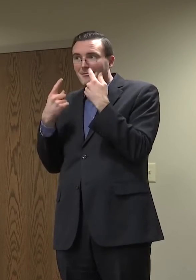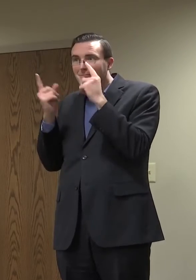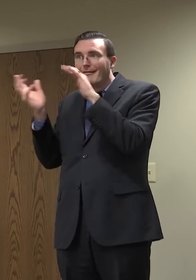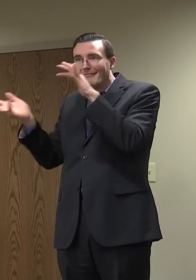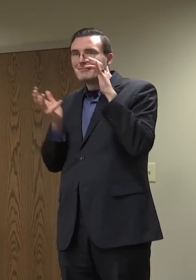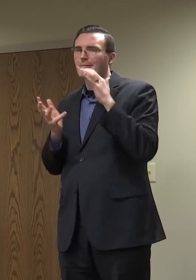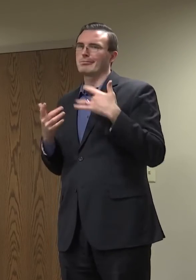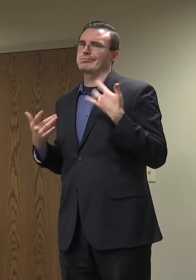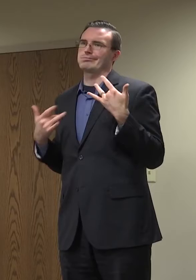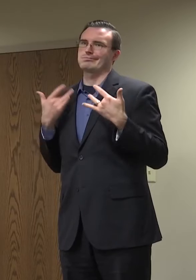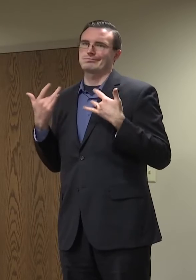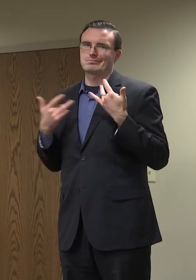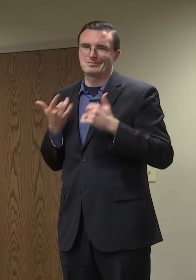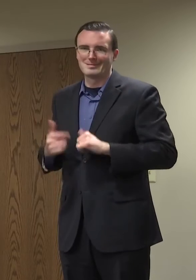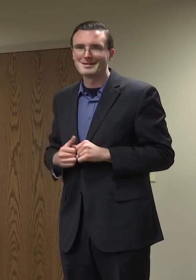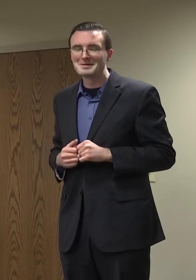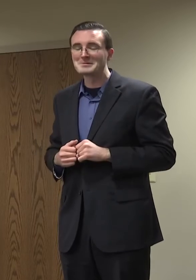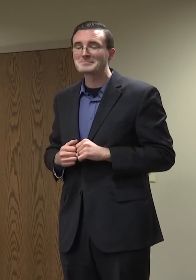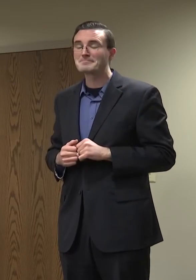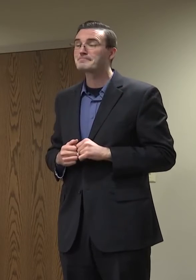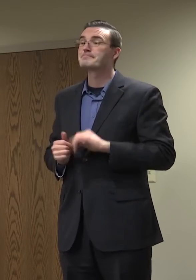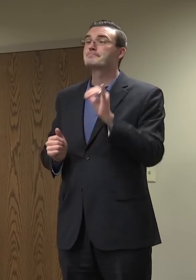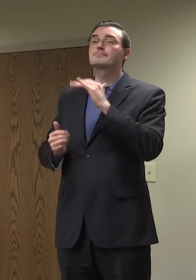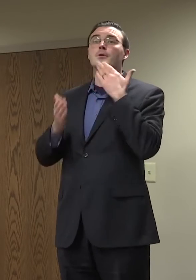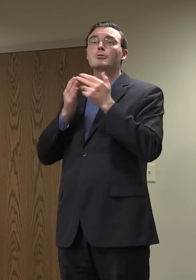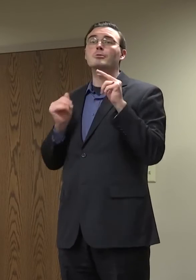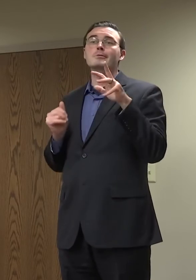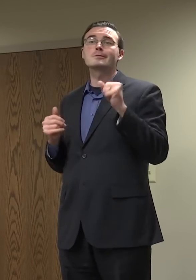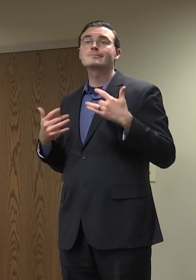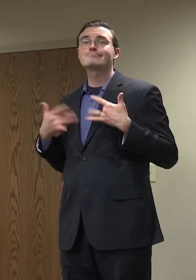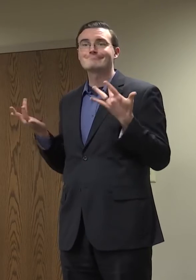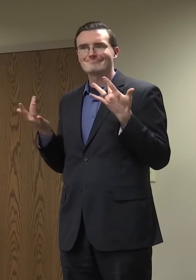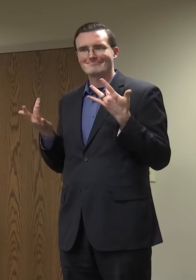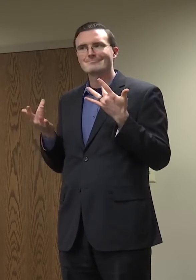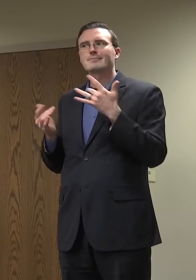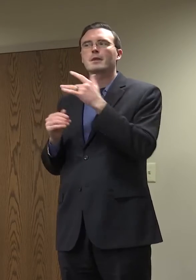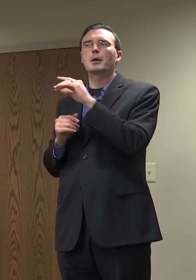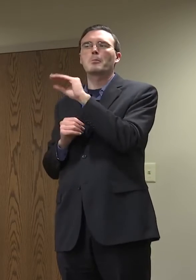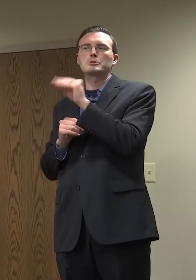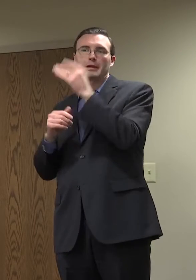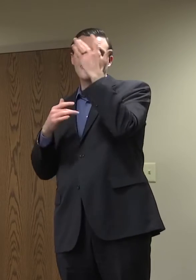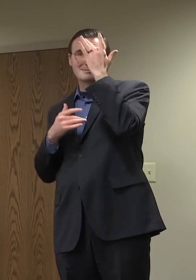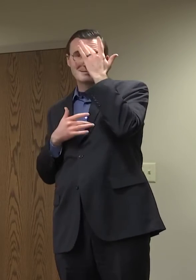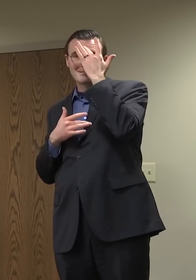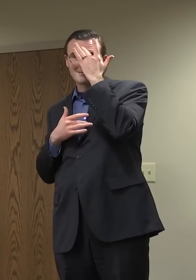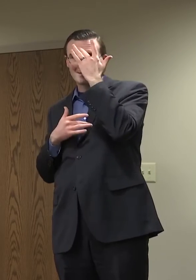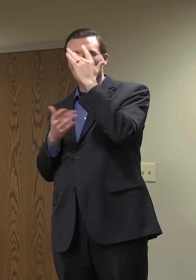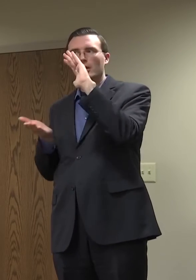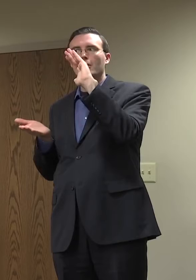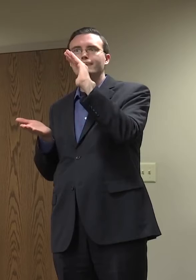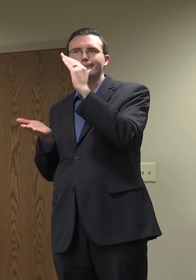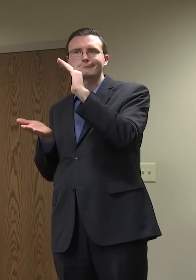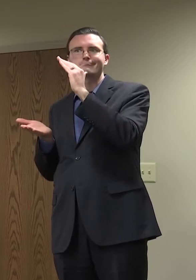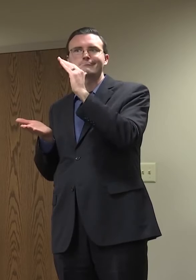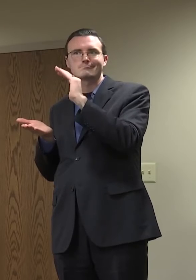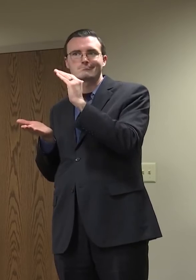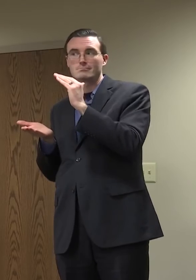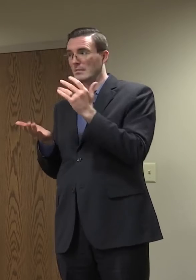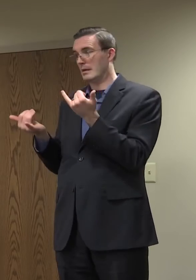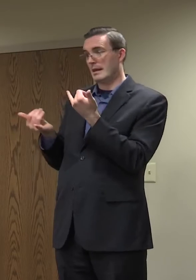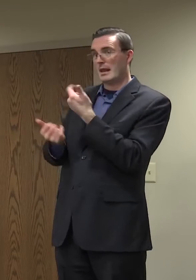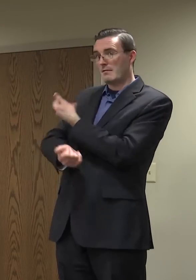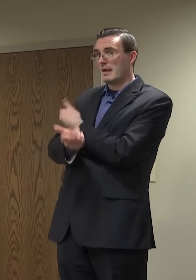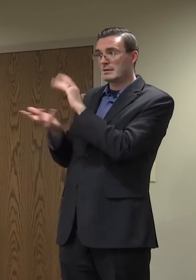We're finally starting to see some really good news. We're seeing that lower positivity rate, and that vaccine is now here in